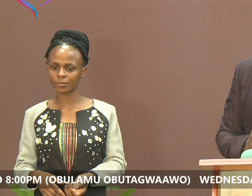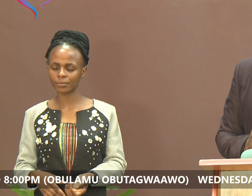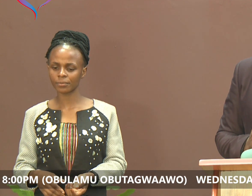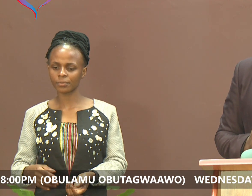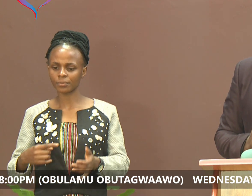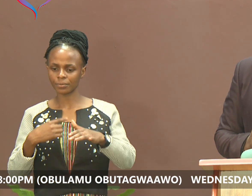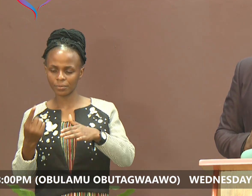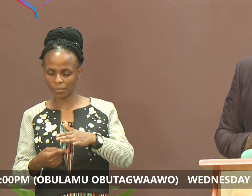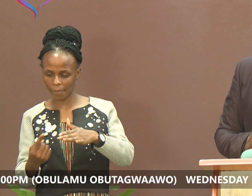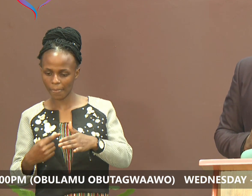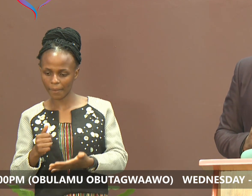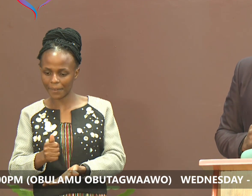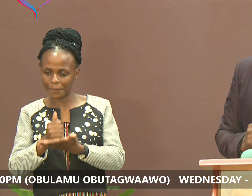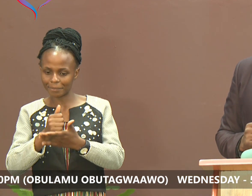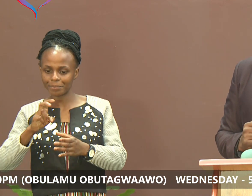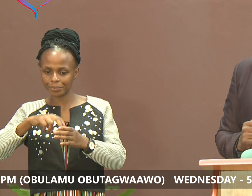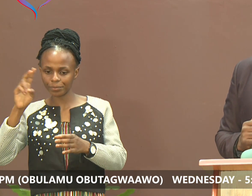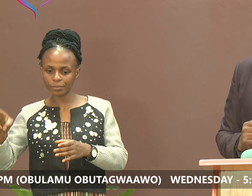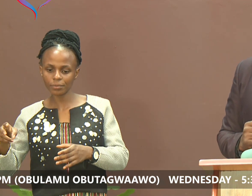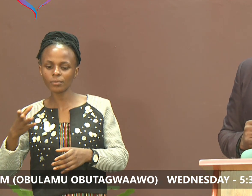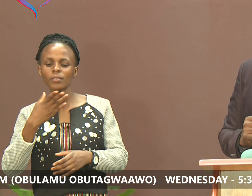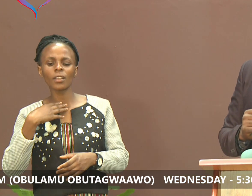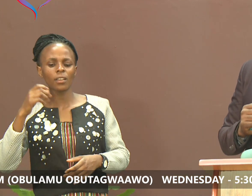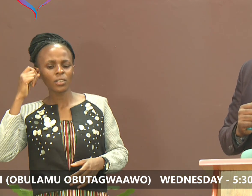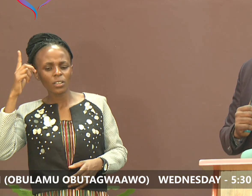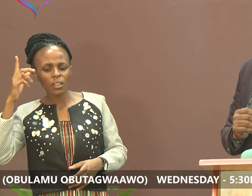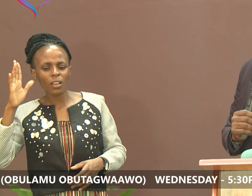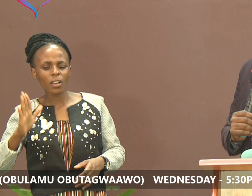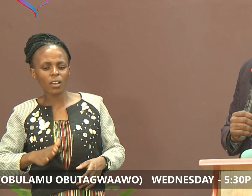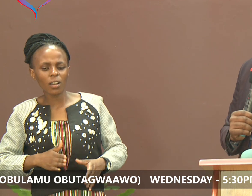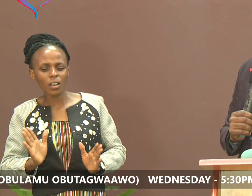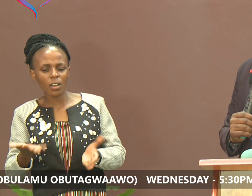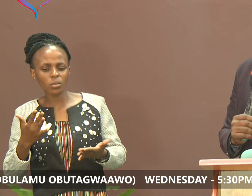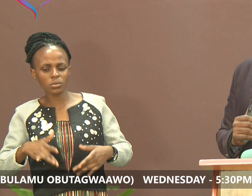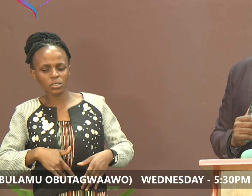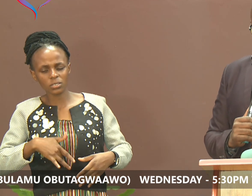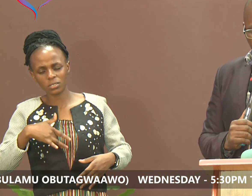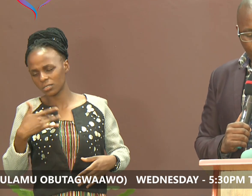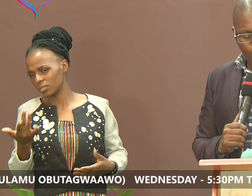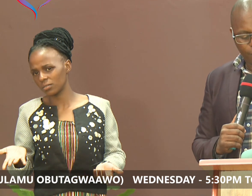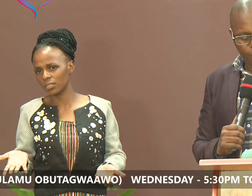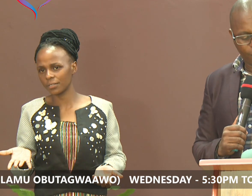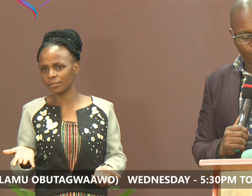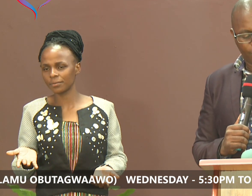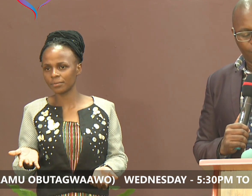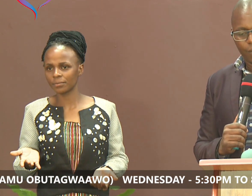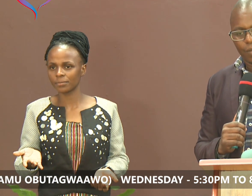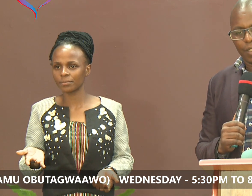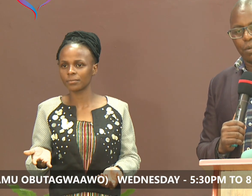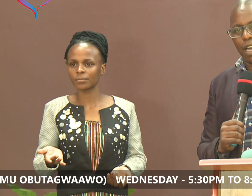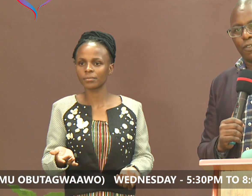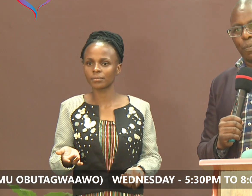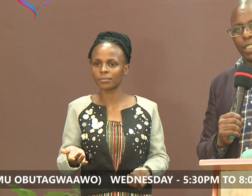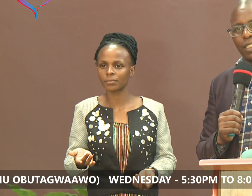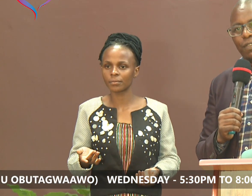naye mu ngeri nti osobola okumuyamba. Oyagala kutegeera bwawulira. Such that you understand how they are feeling.